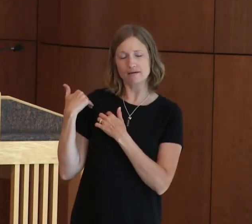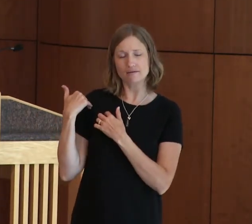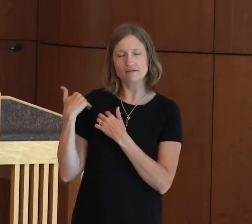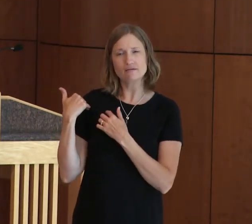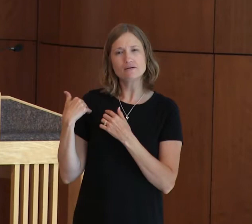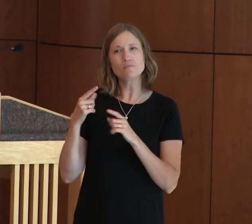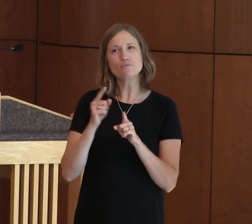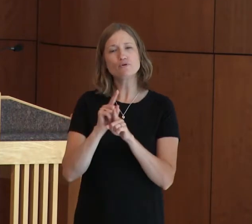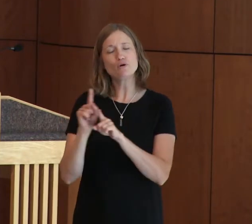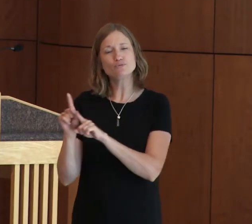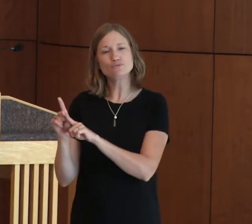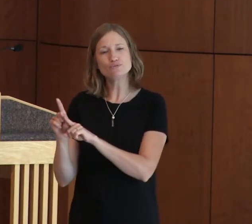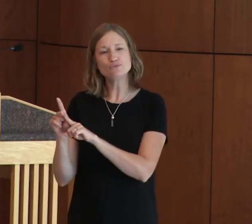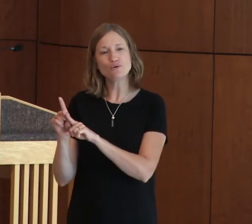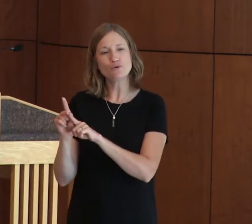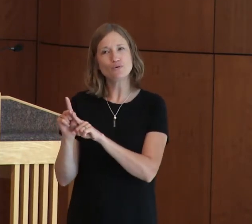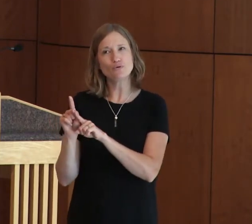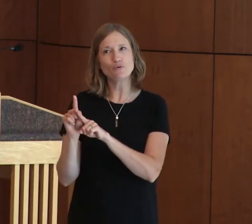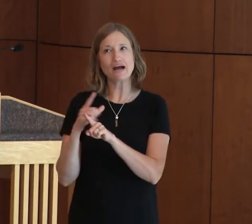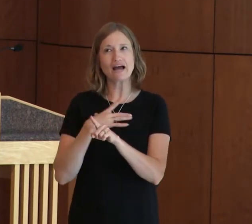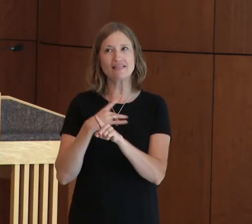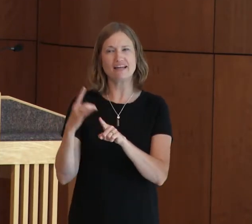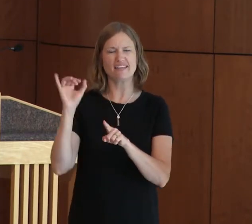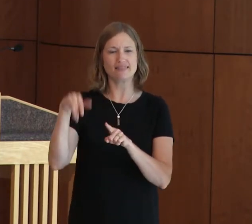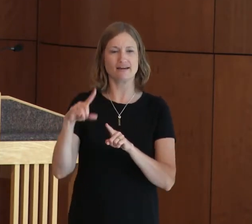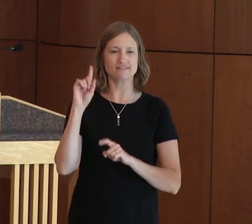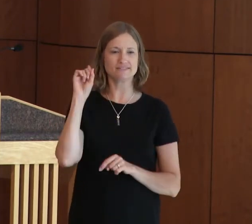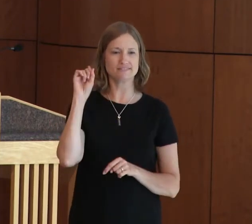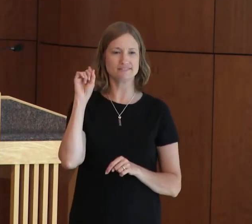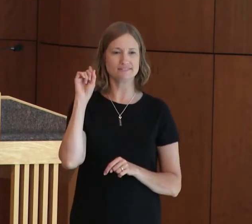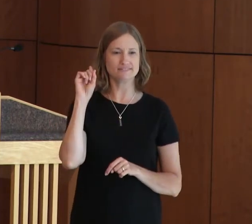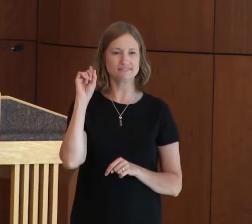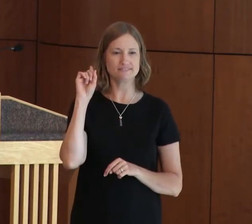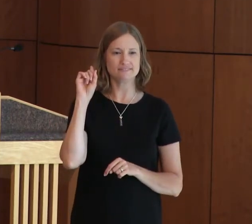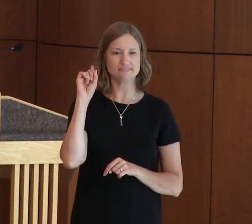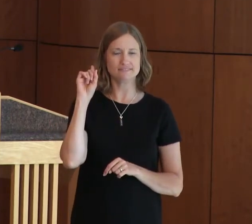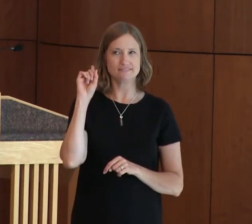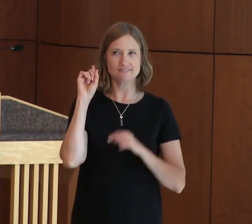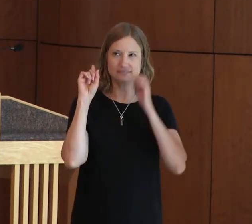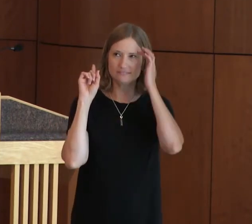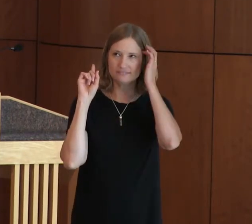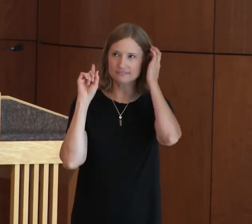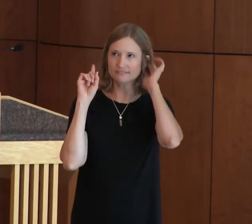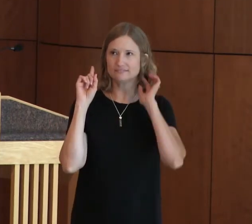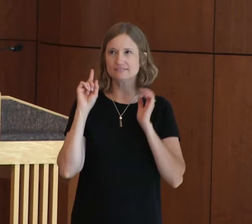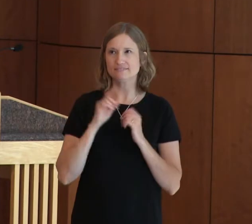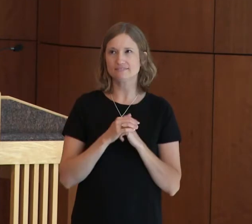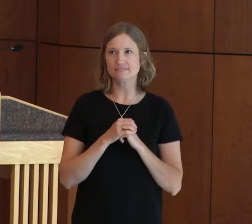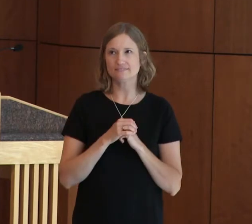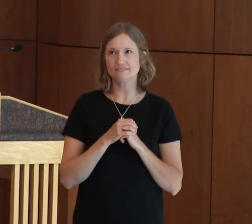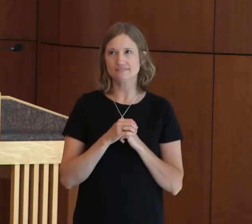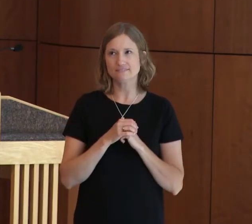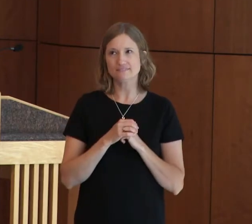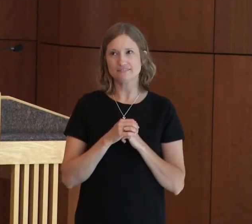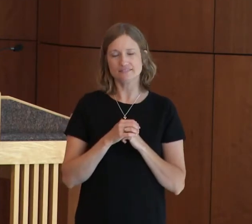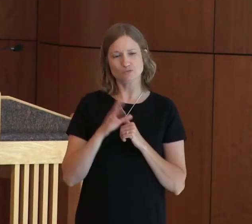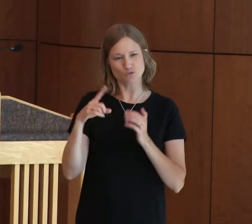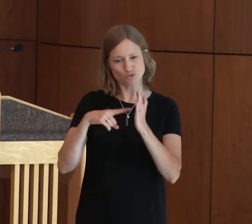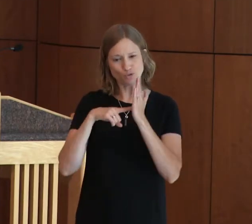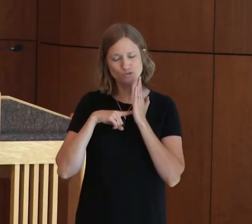but what comes in verse 5, when it gives us what God is doing. For